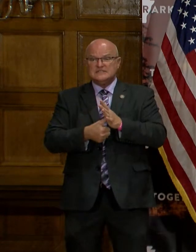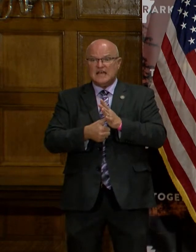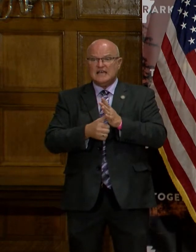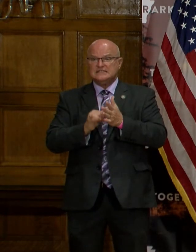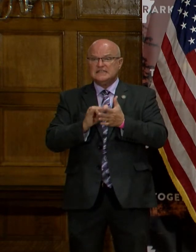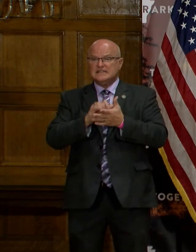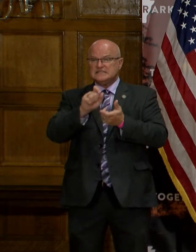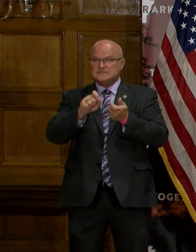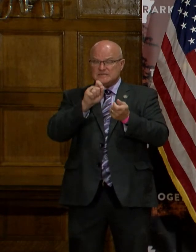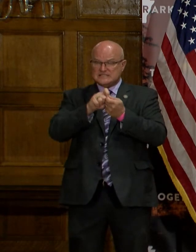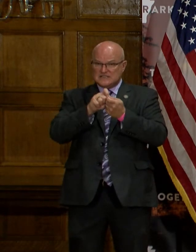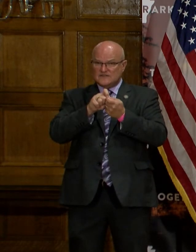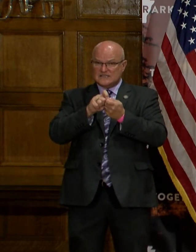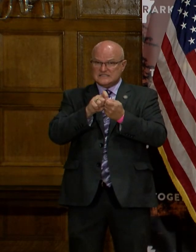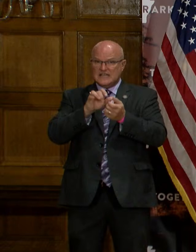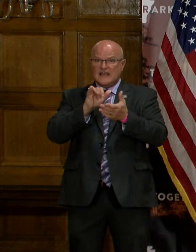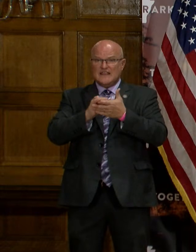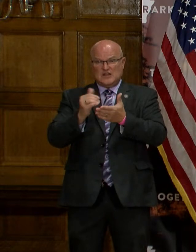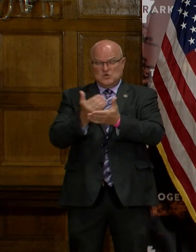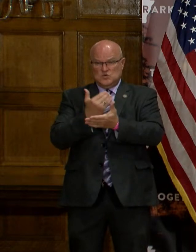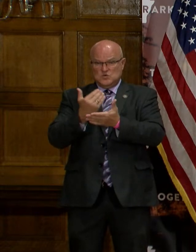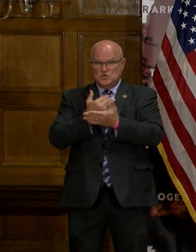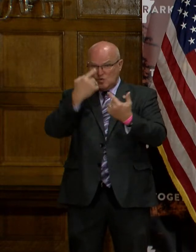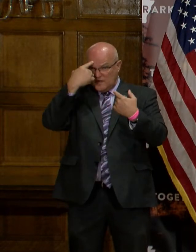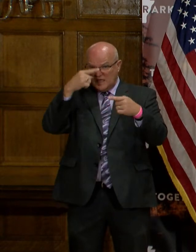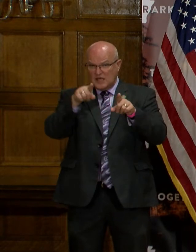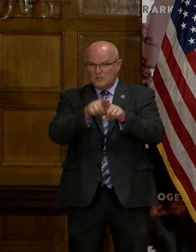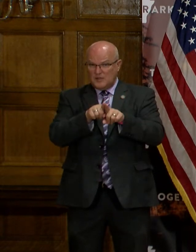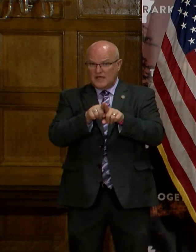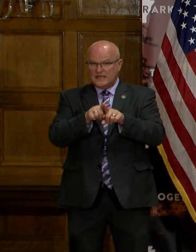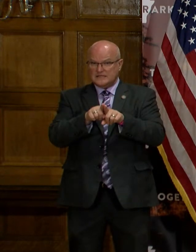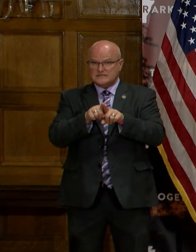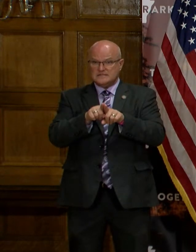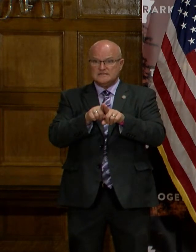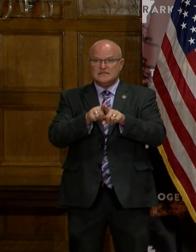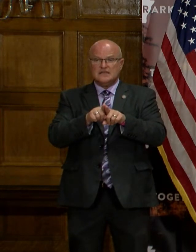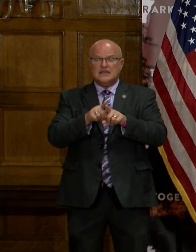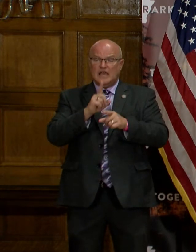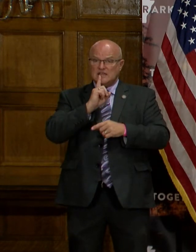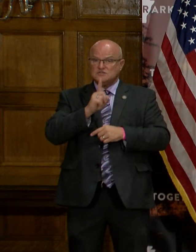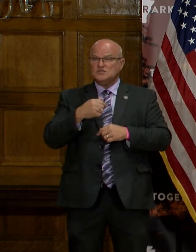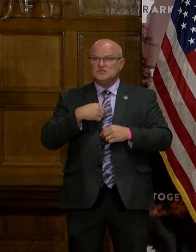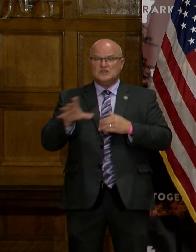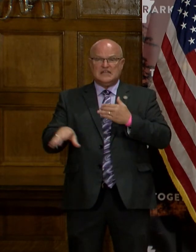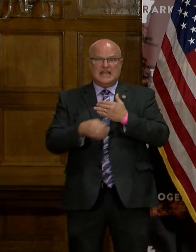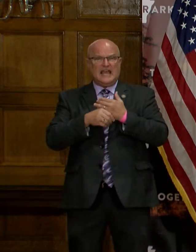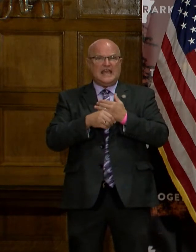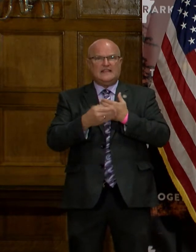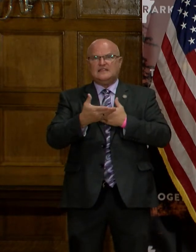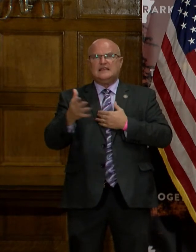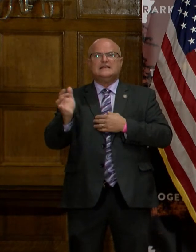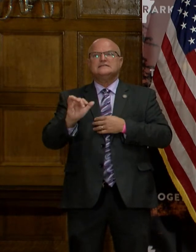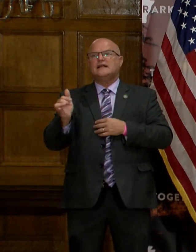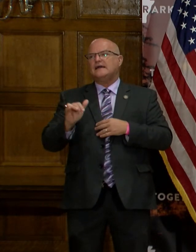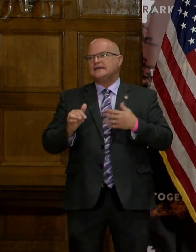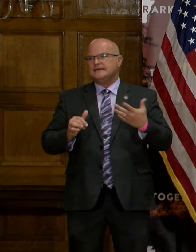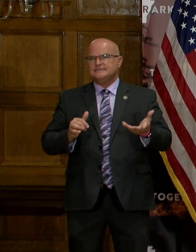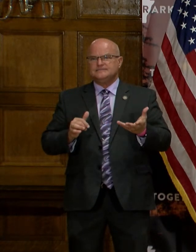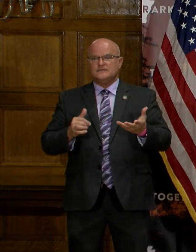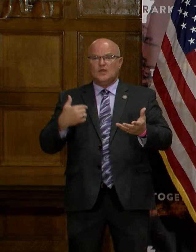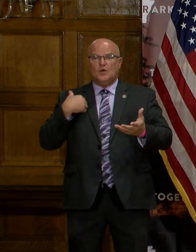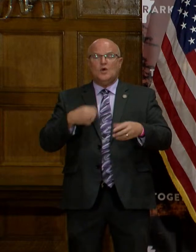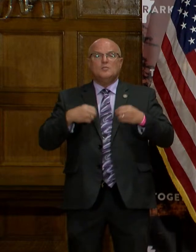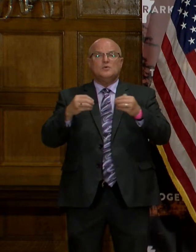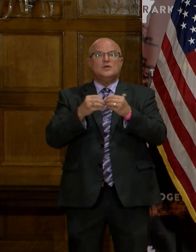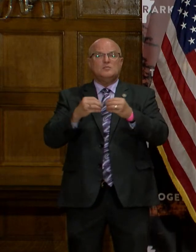emphasizing the specifics that are new, the compliance efforts. Sure, you could add additional things. You could add, we're going to